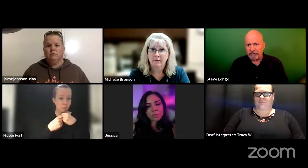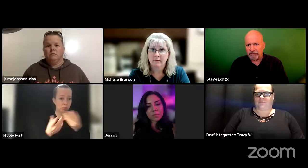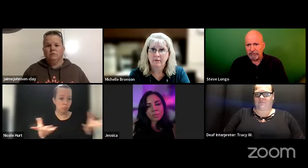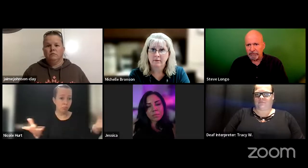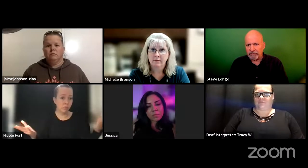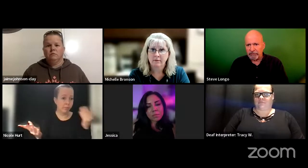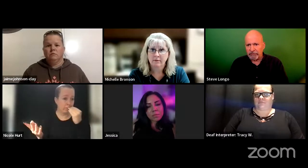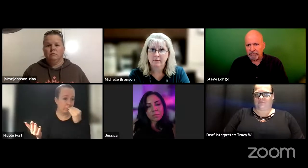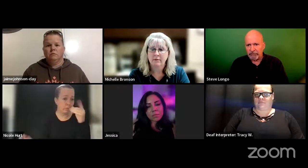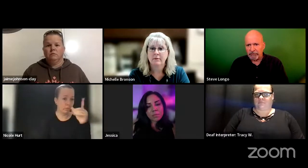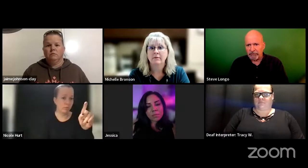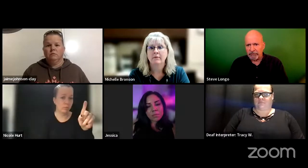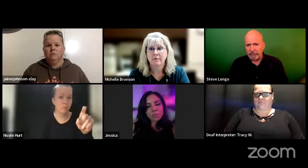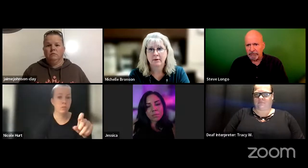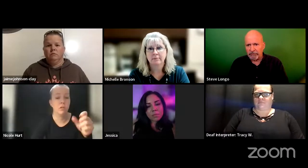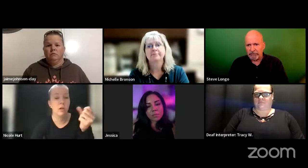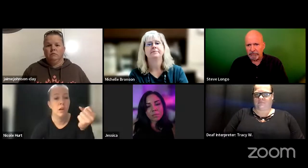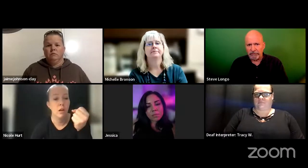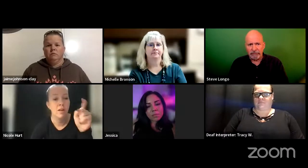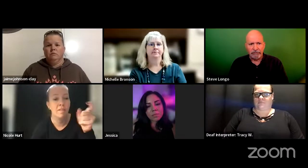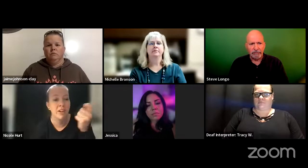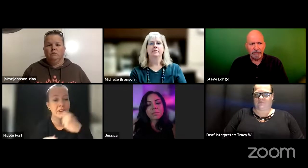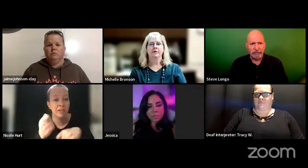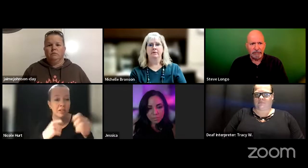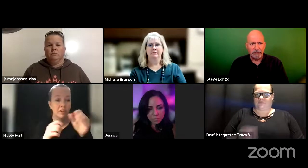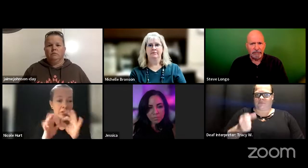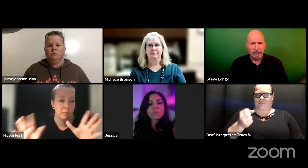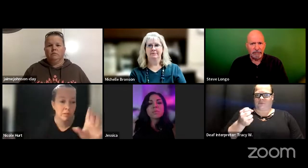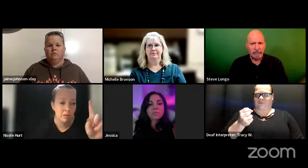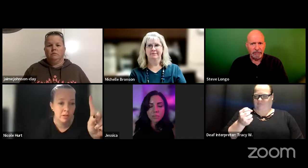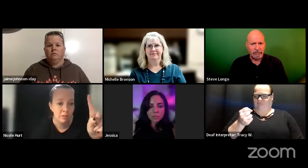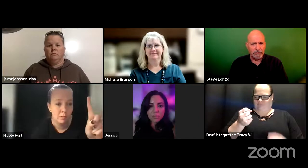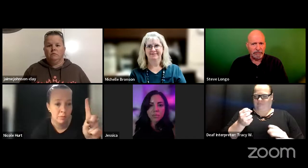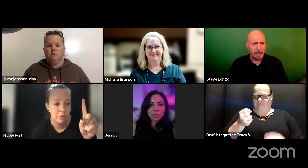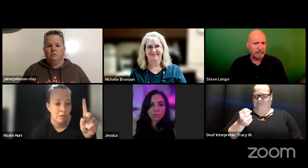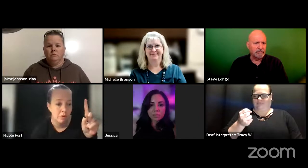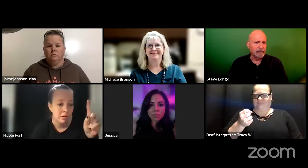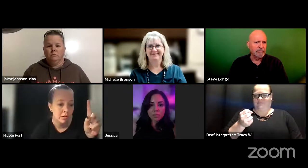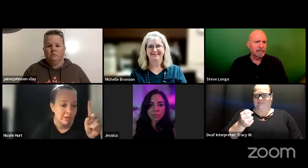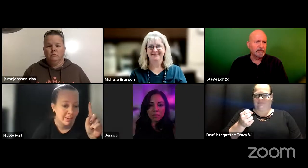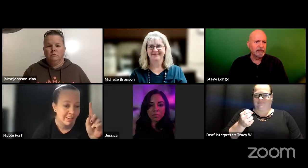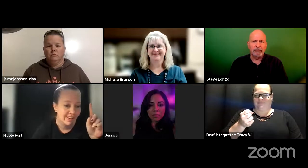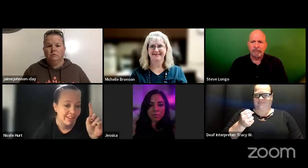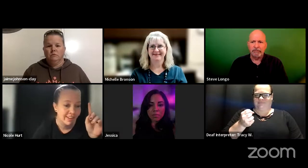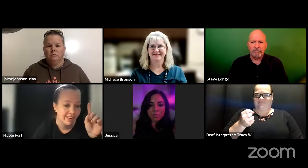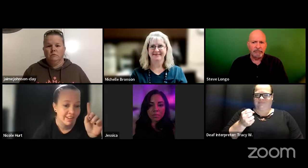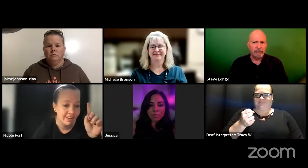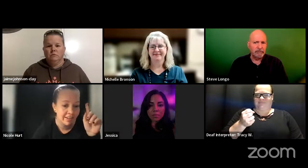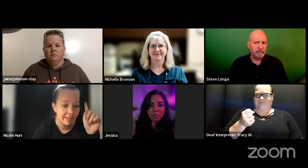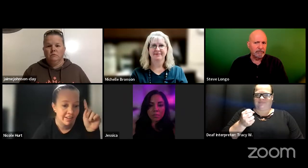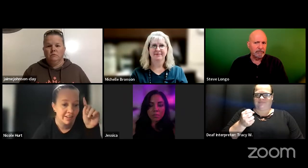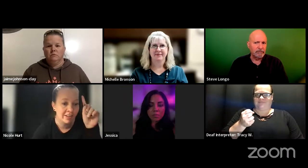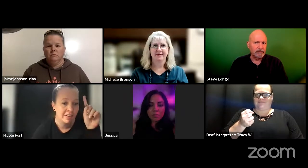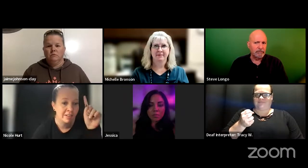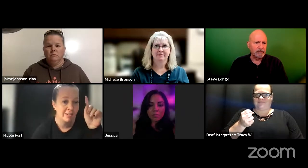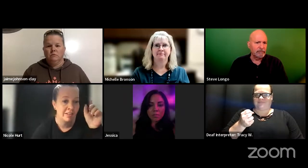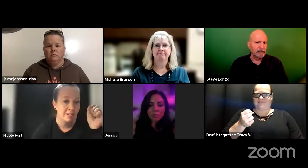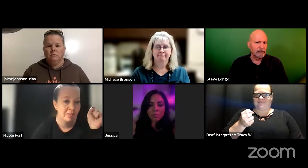we fundraising through this effort? Hang on 1 second for the interpreters.